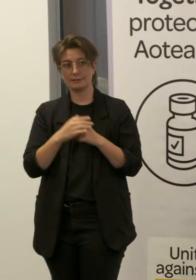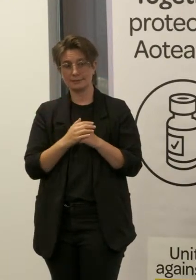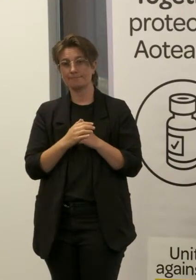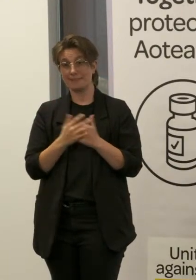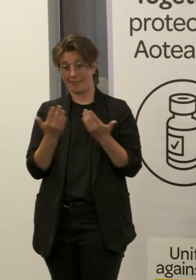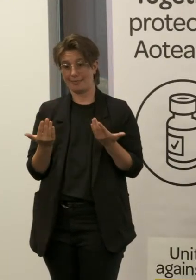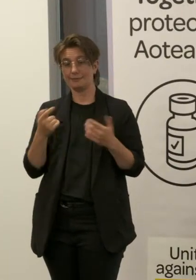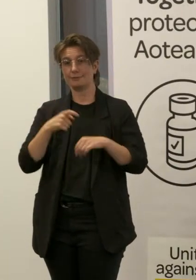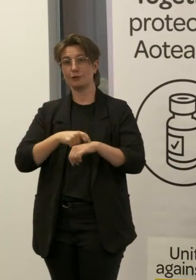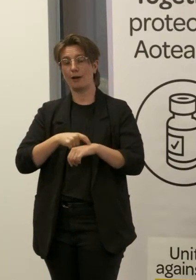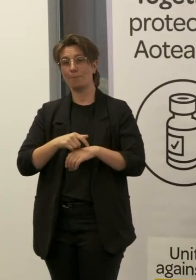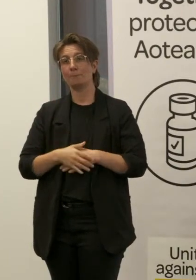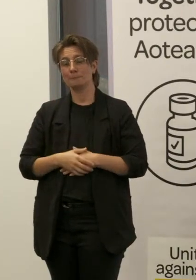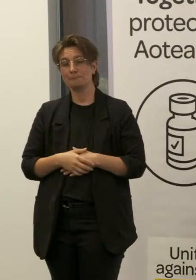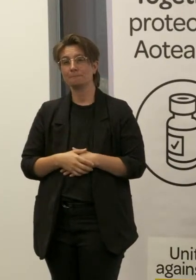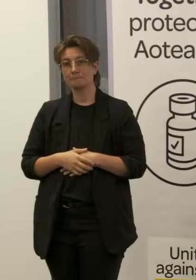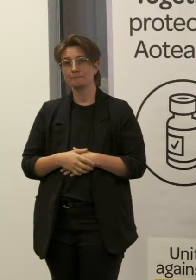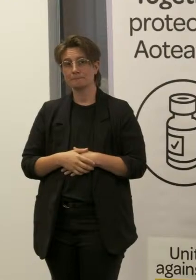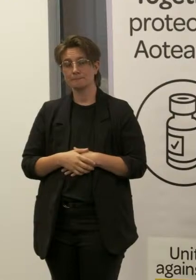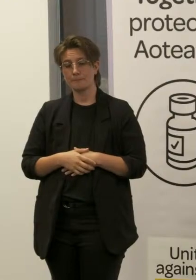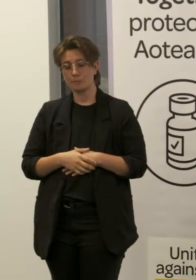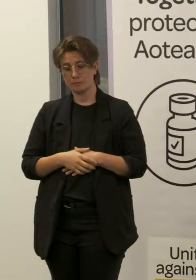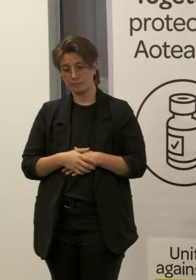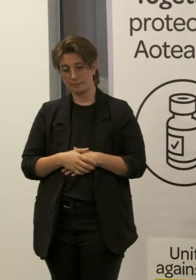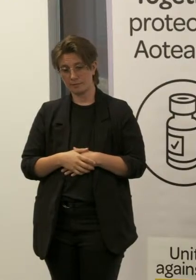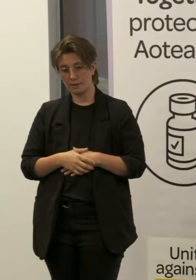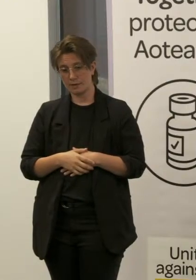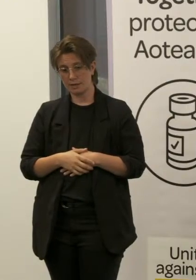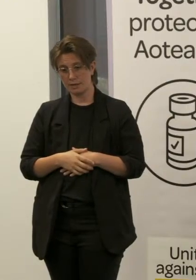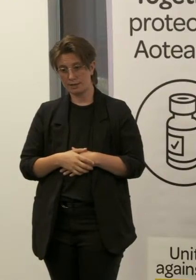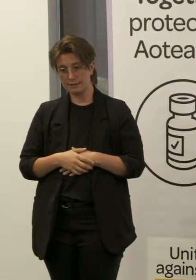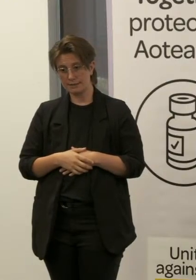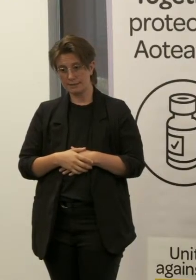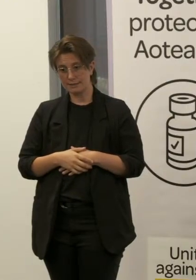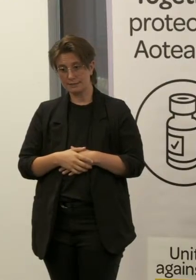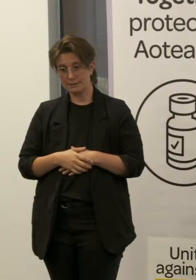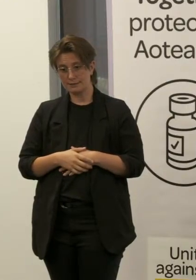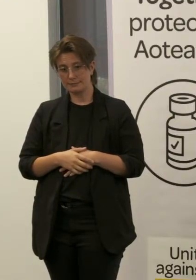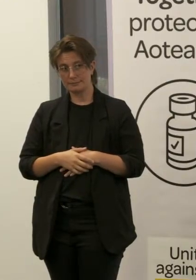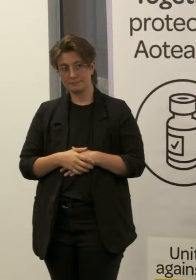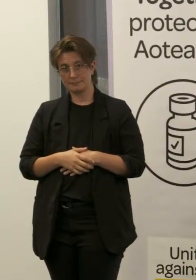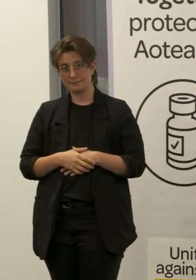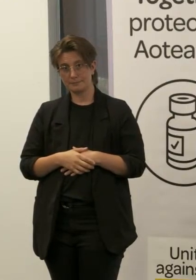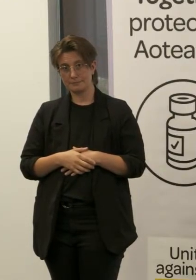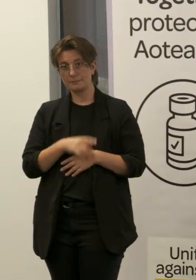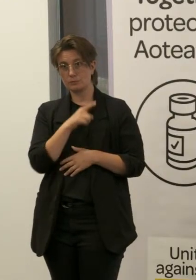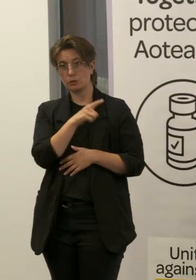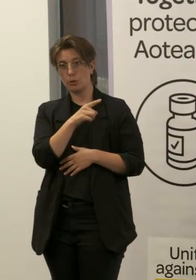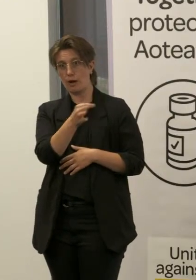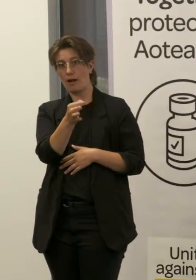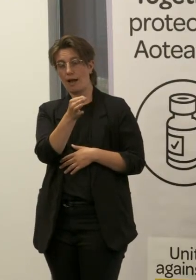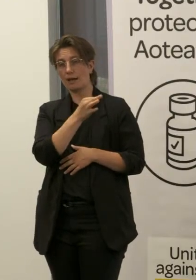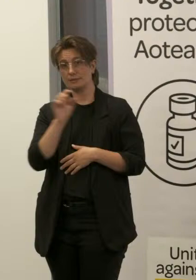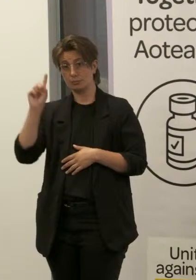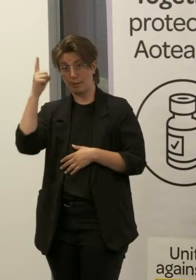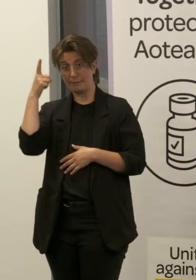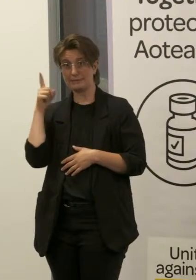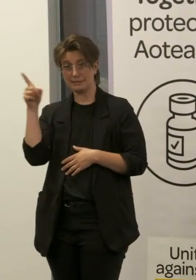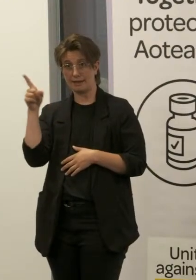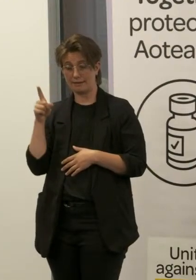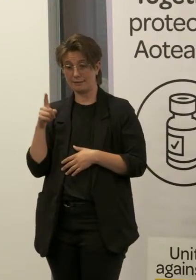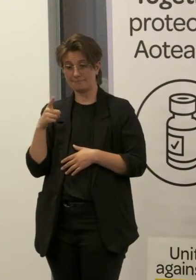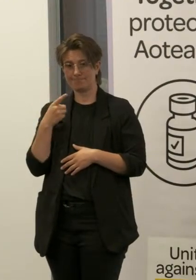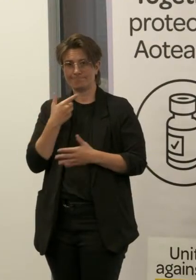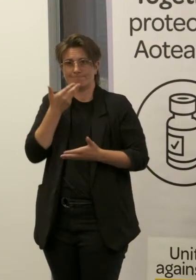just a couple of things. The first one is the Prime Minister, and it is about care and community, but our Prime Minister and